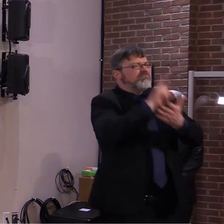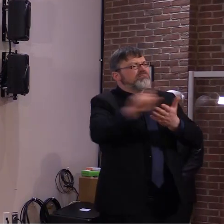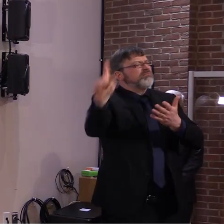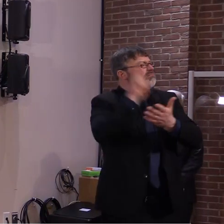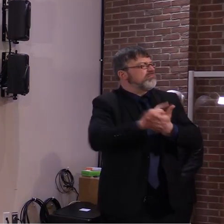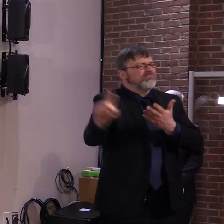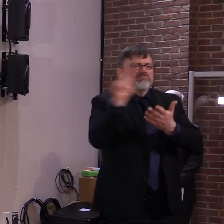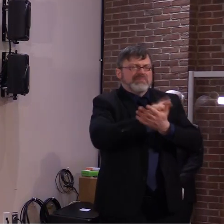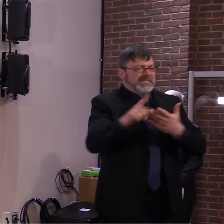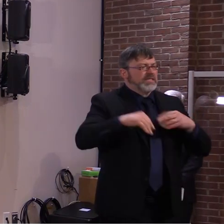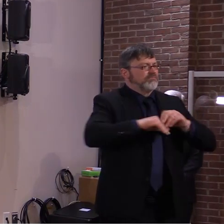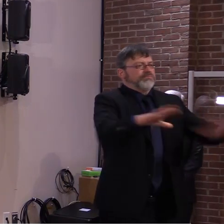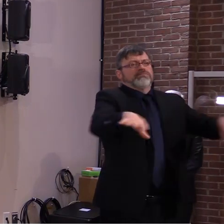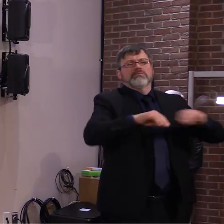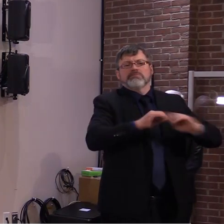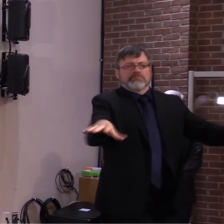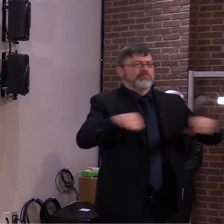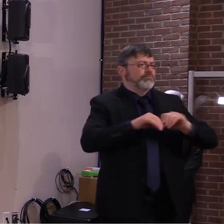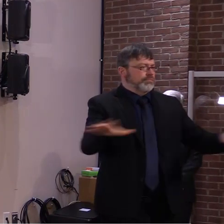to